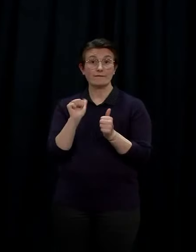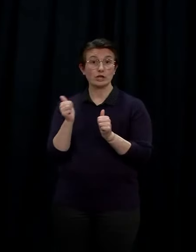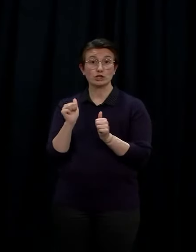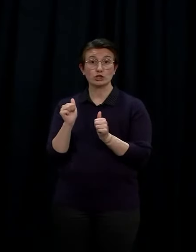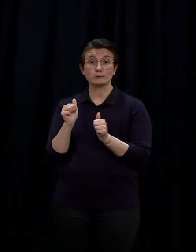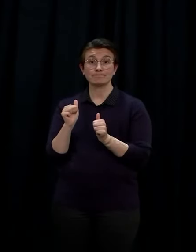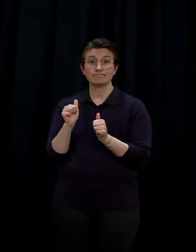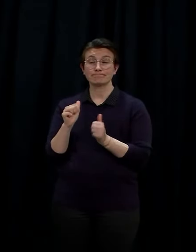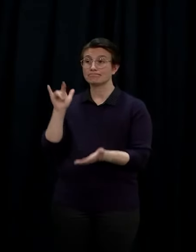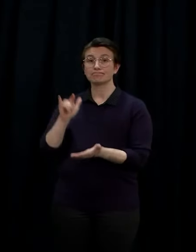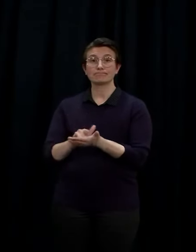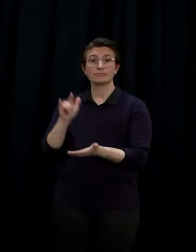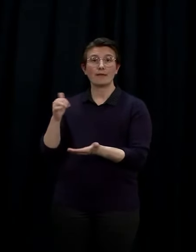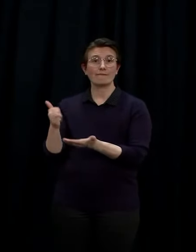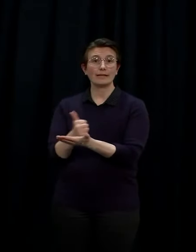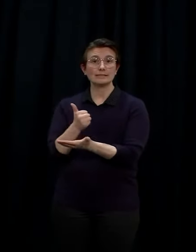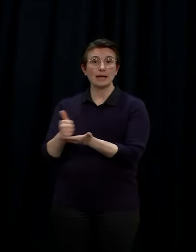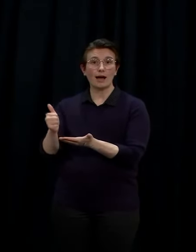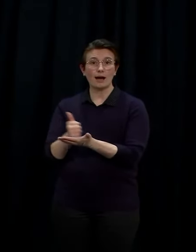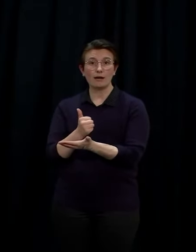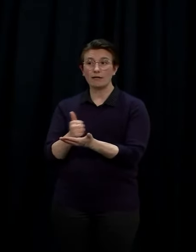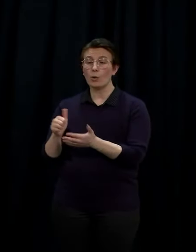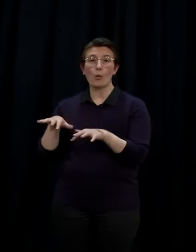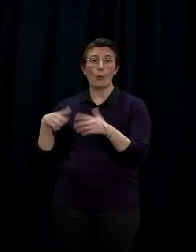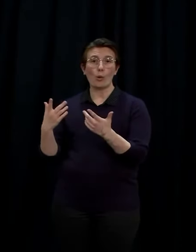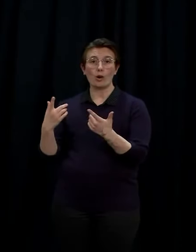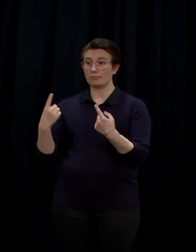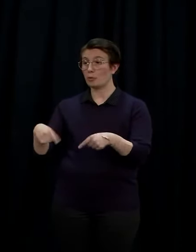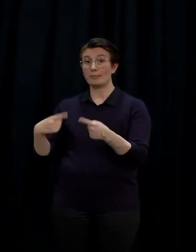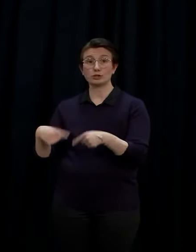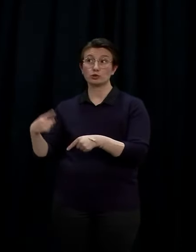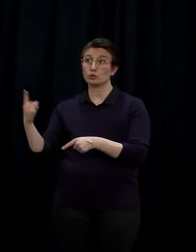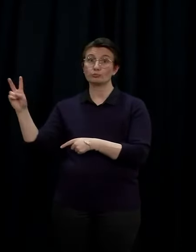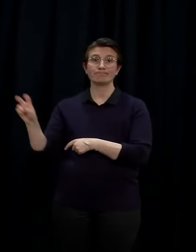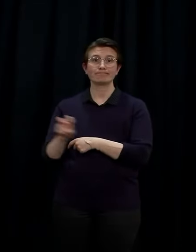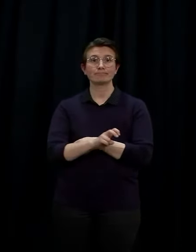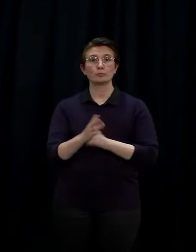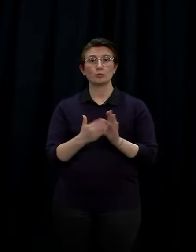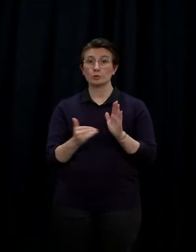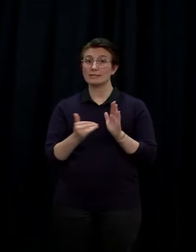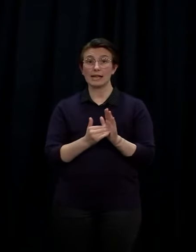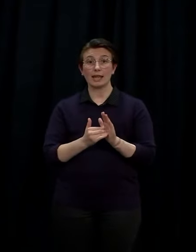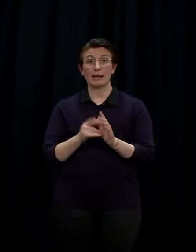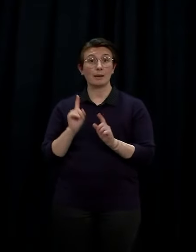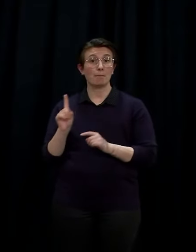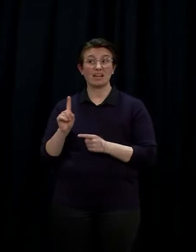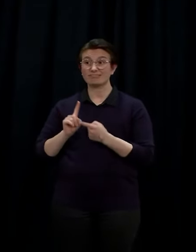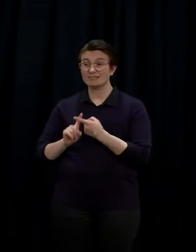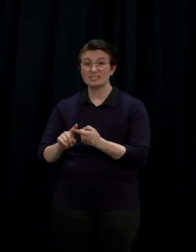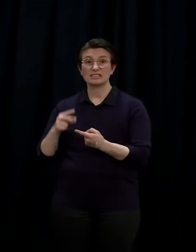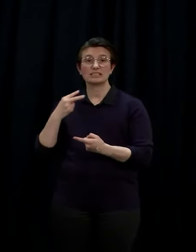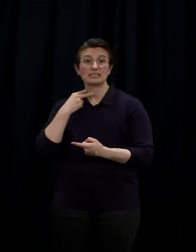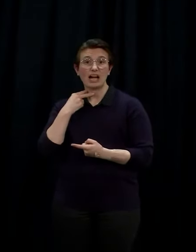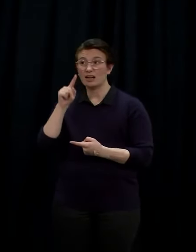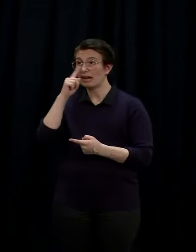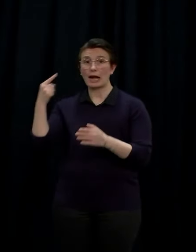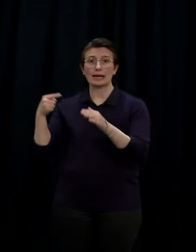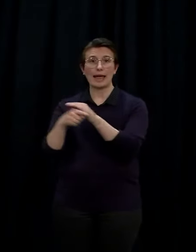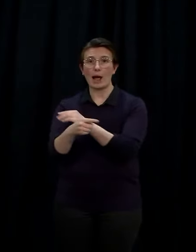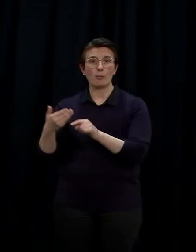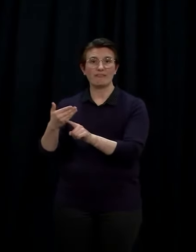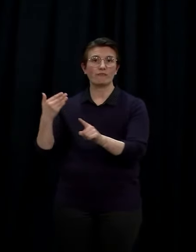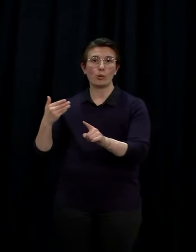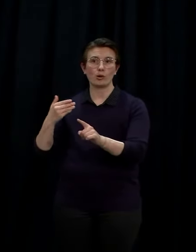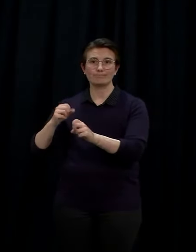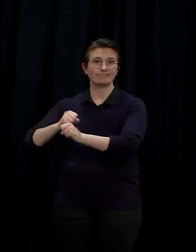New Zealand who we just weren't able to get out in time. I can't speak to who those individuals are. I can't speak to even whether some of them